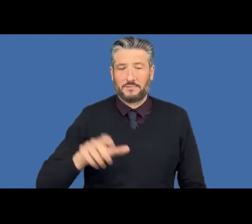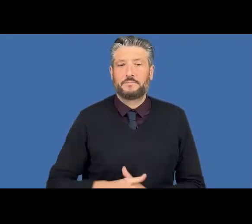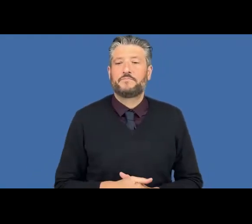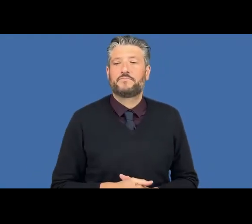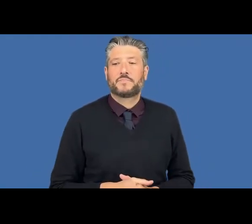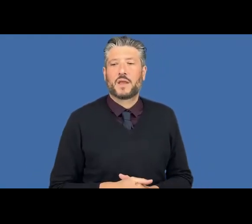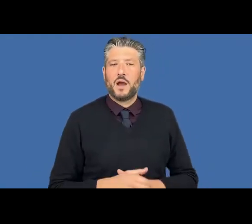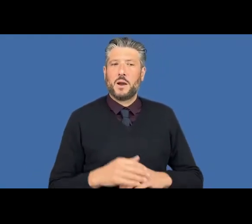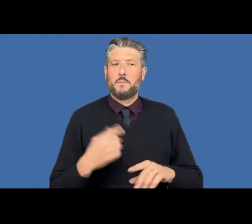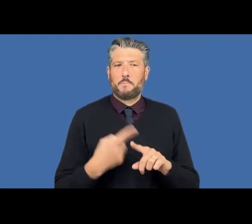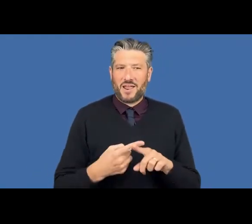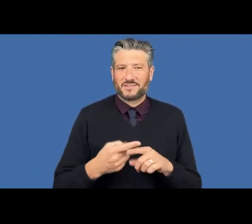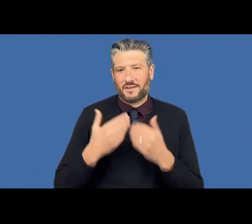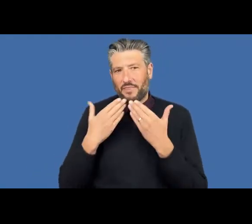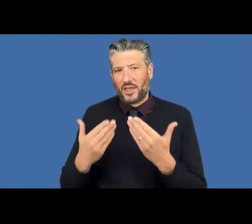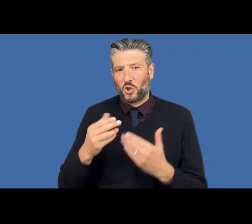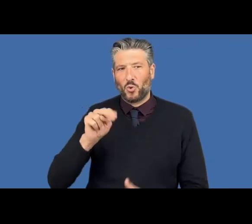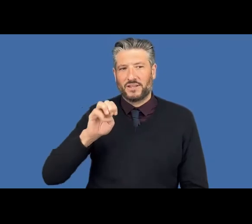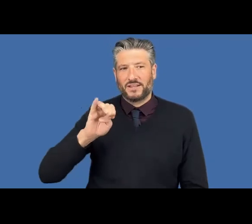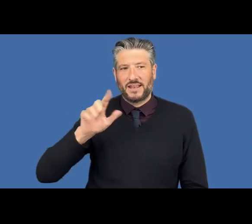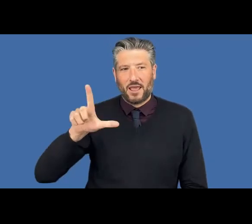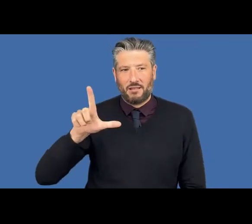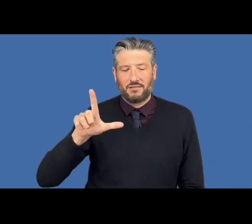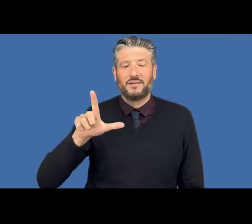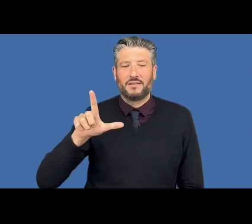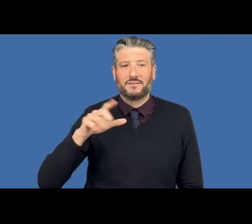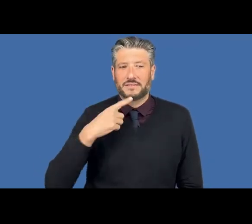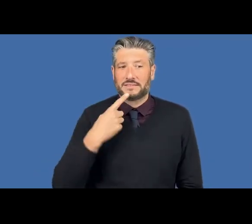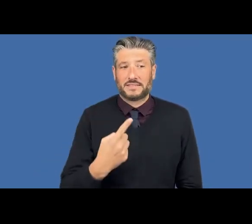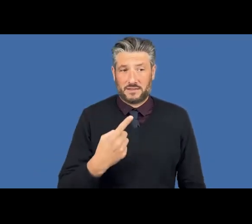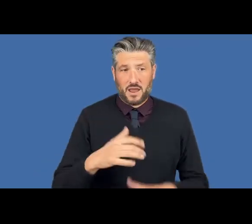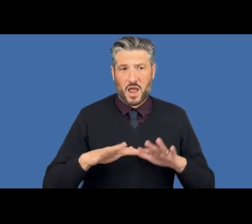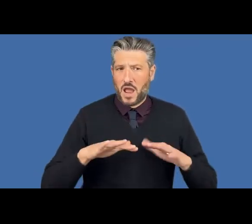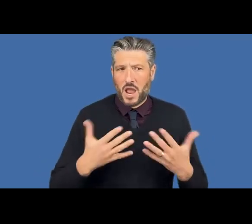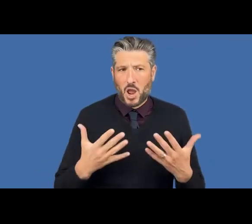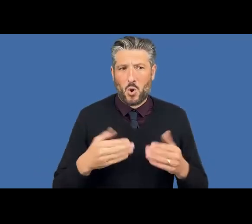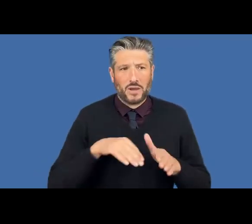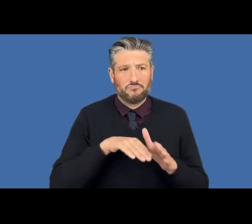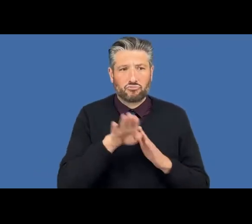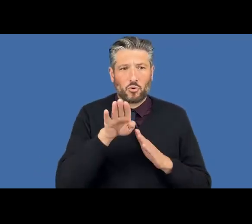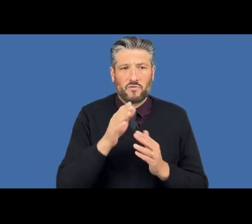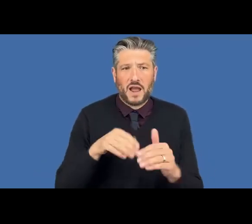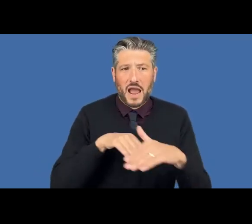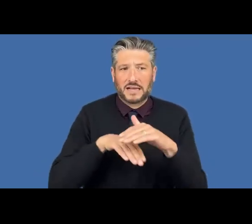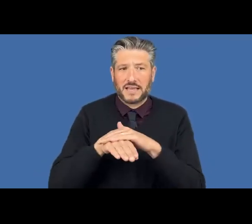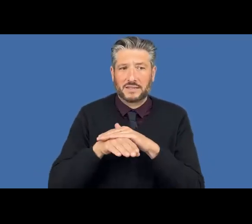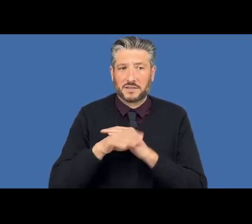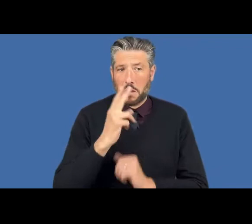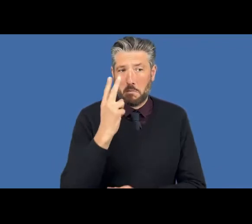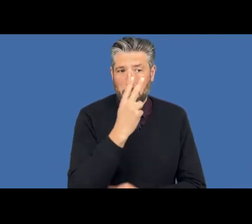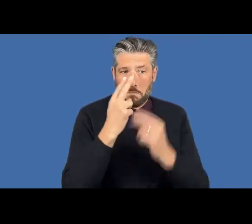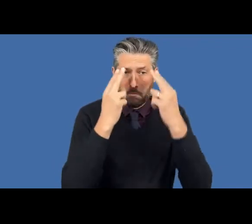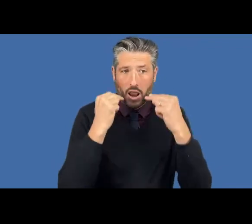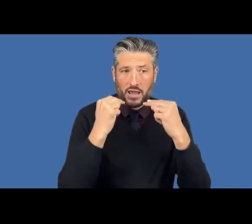Neil, for the reminder that we should actually, to improve accessibility for those who have visual impairments or are blind, we should also provide